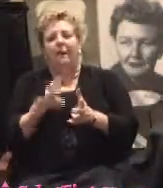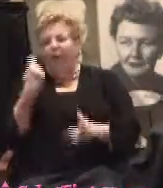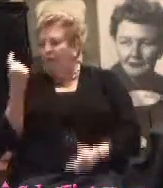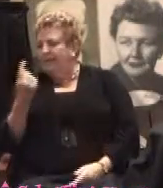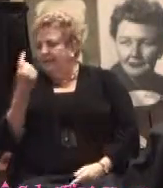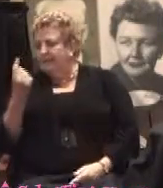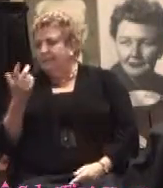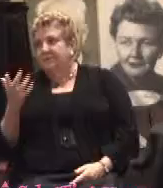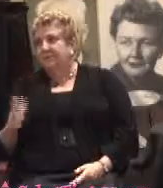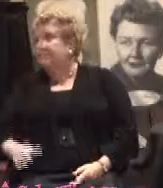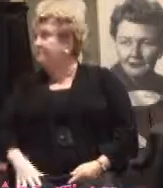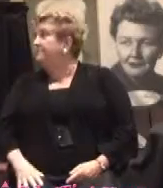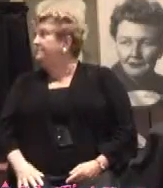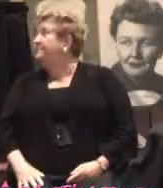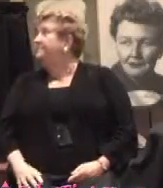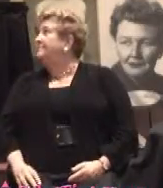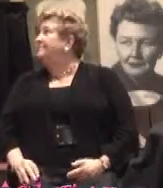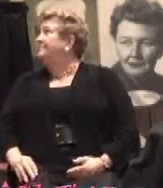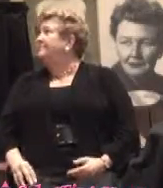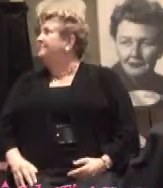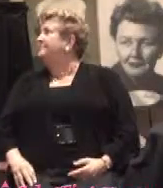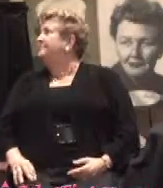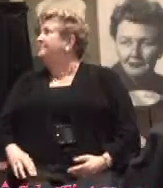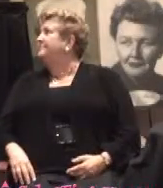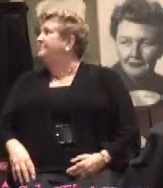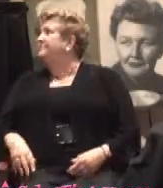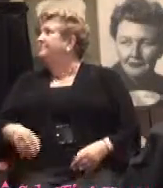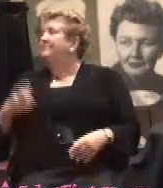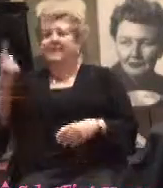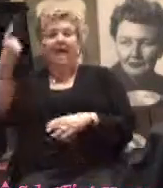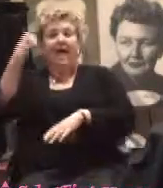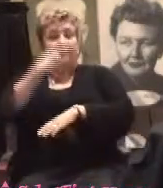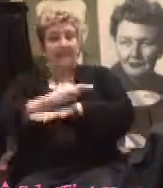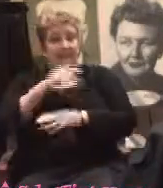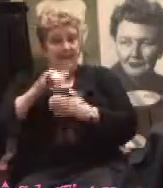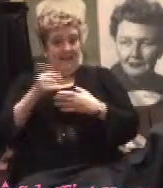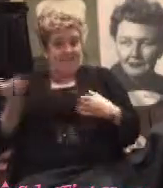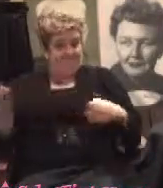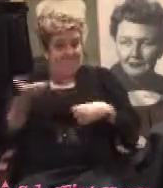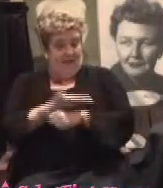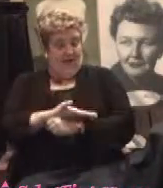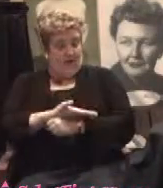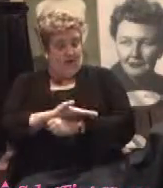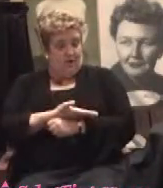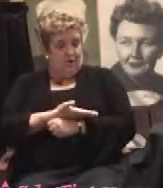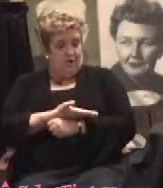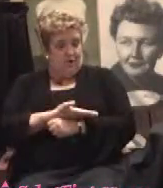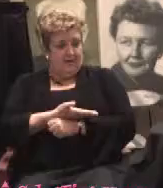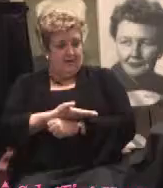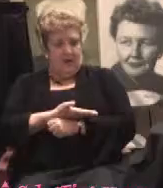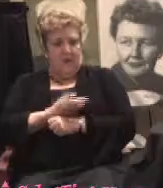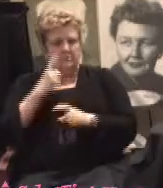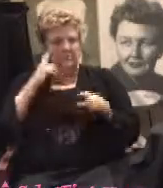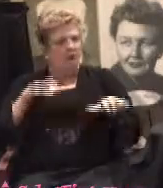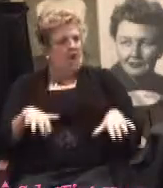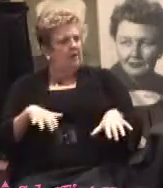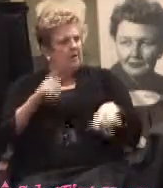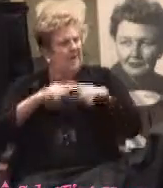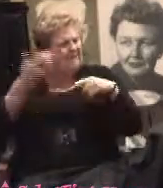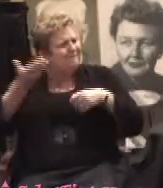So then, the day they fired me, when I was shocked, right? I was like, you can't fire me, this job's